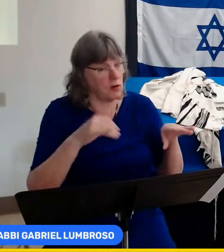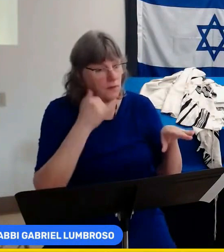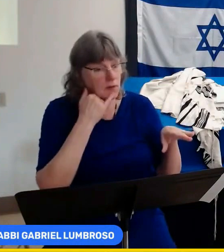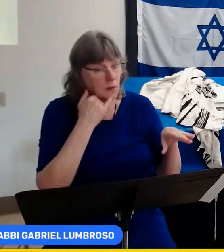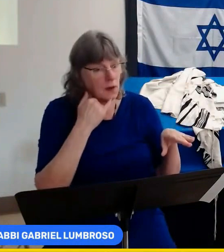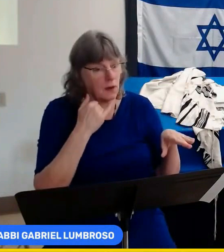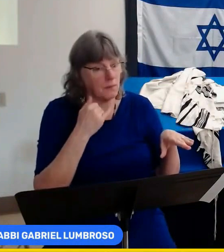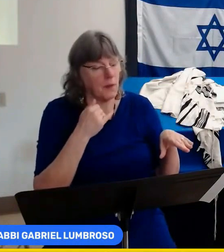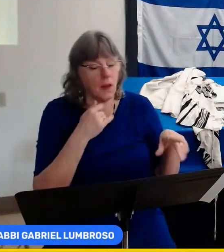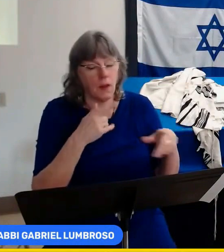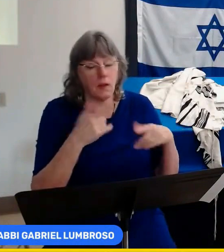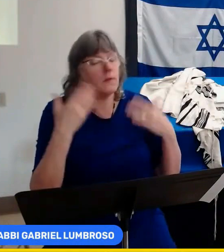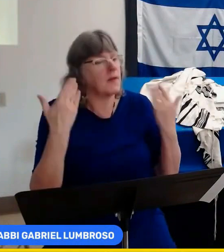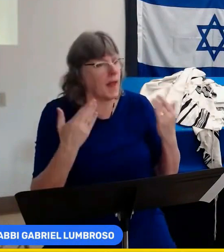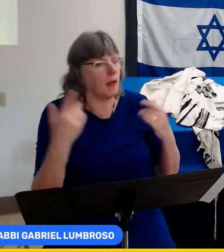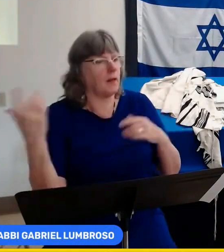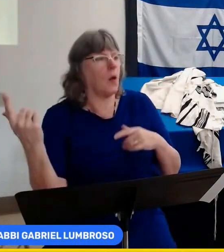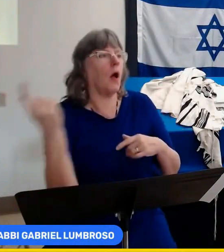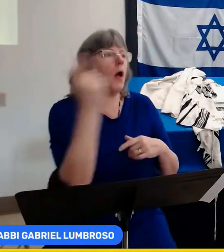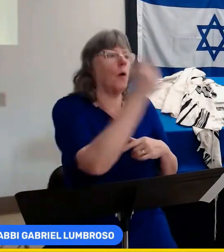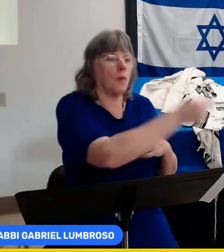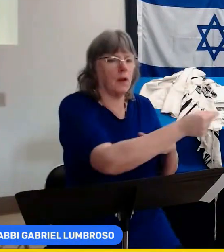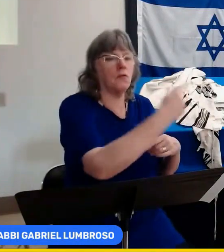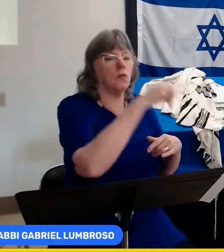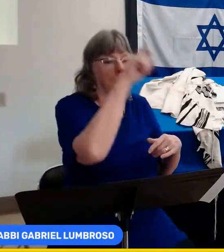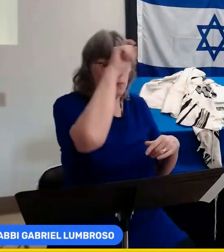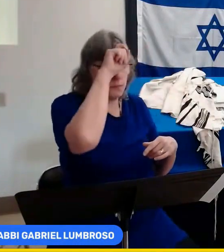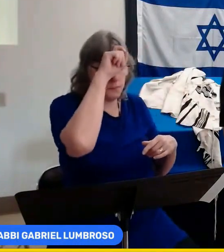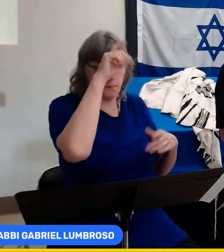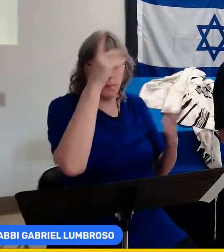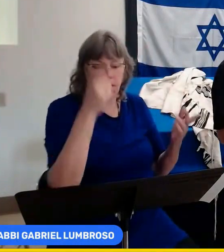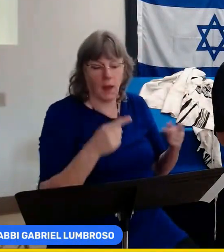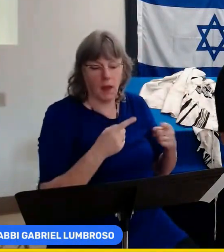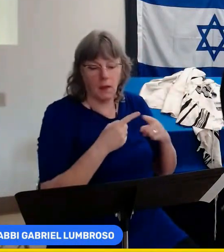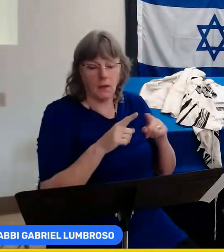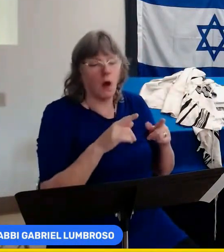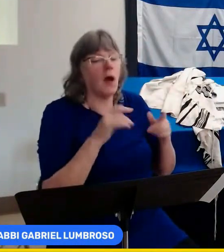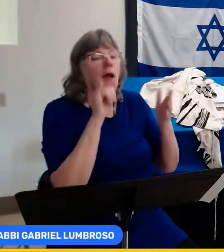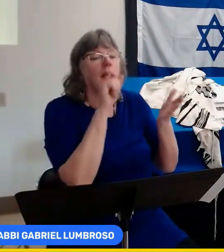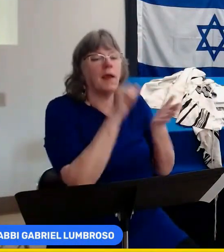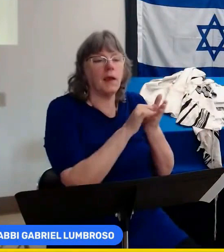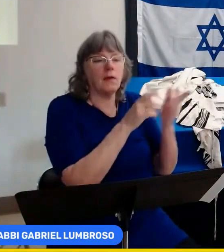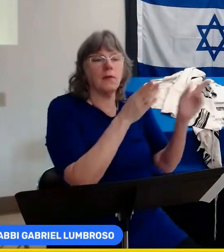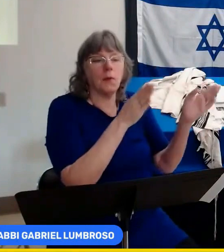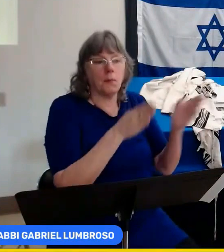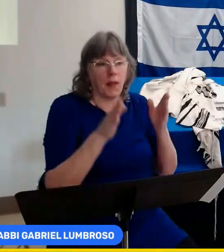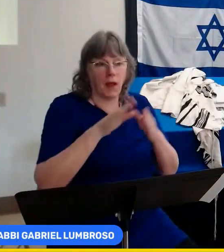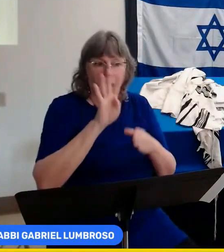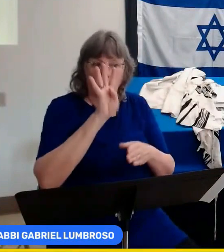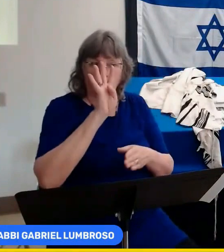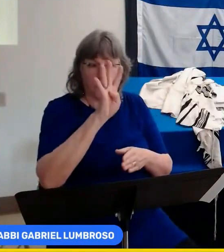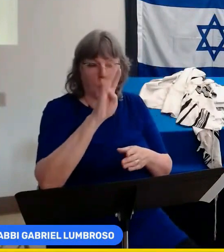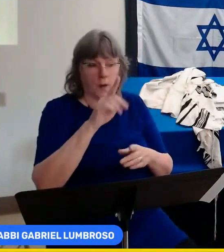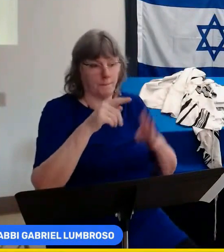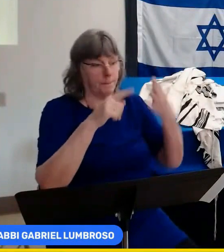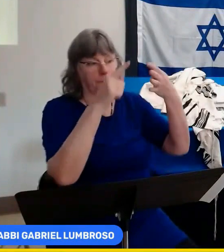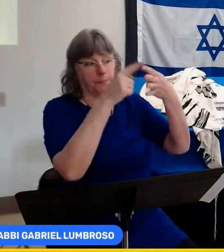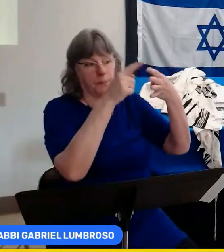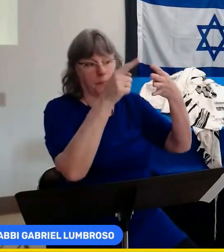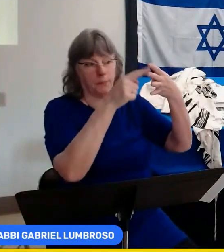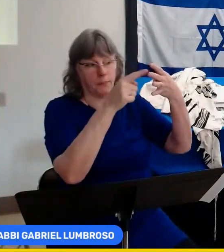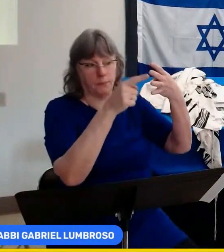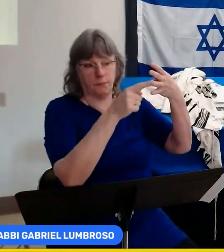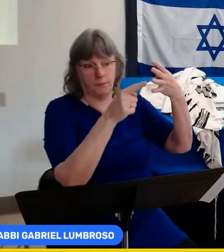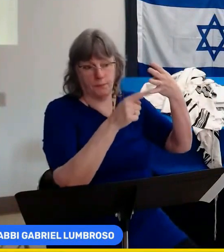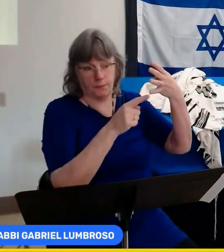The whole message of Moses, from beginning to the end, in four steps. I know people like formulas,